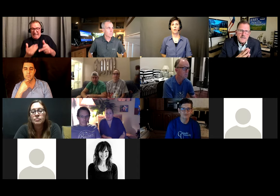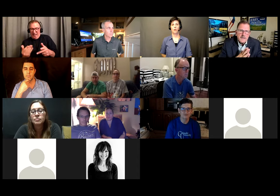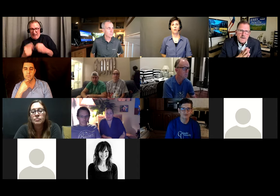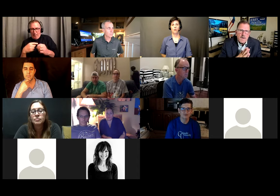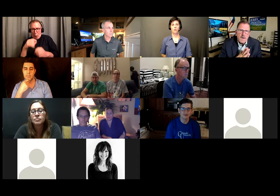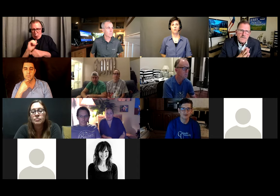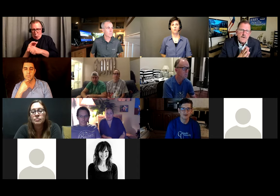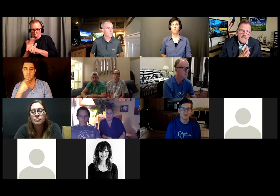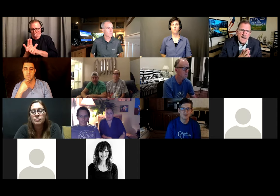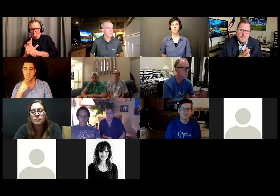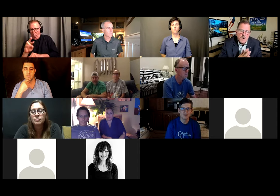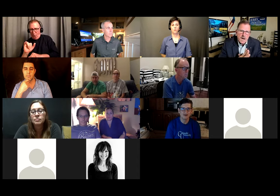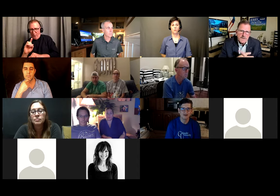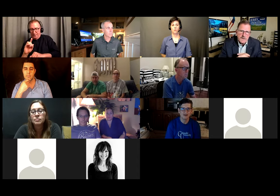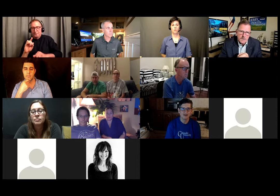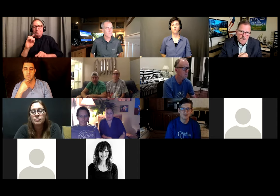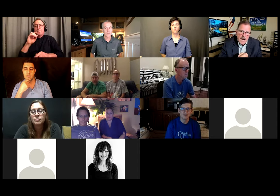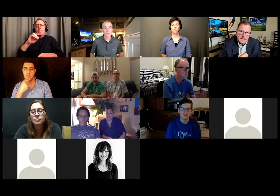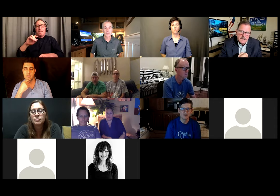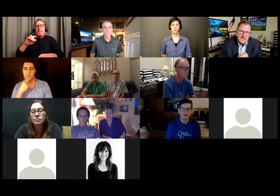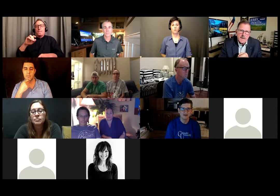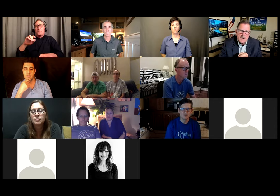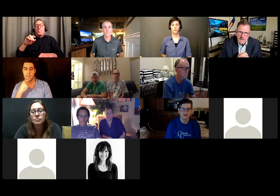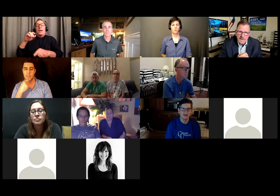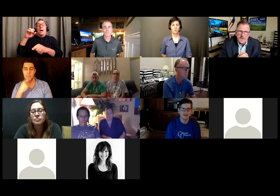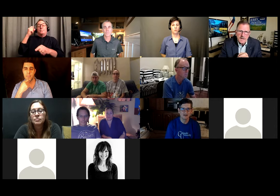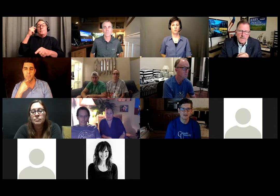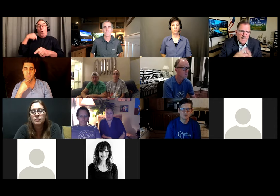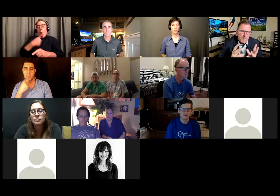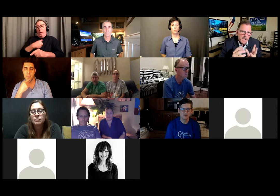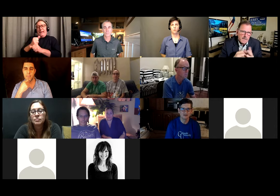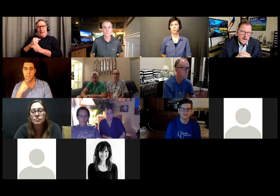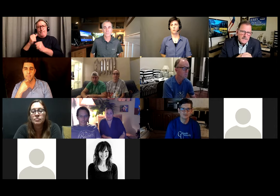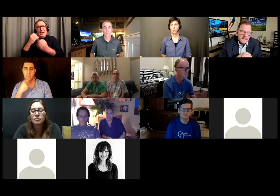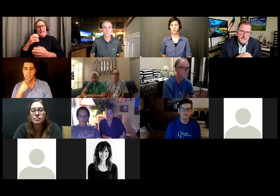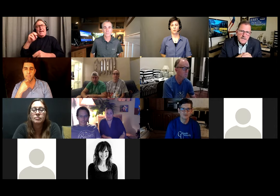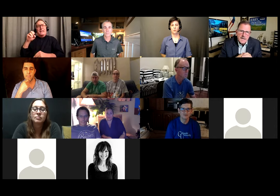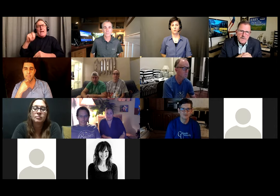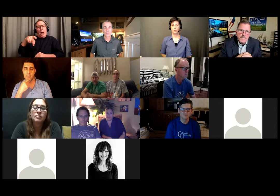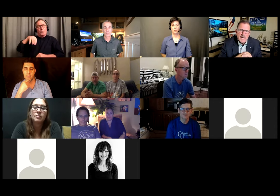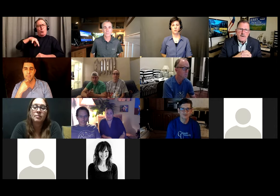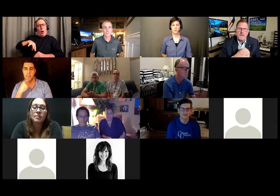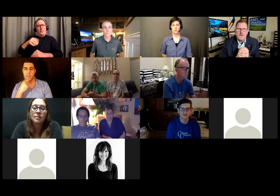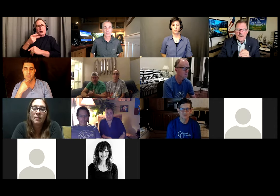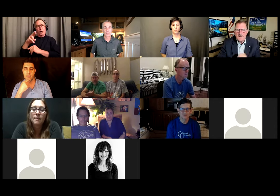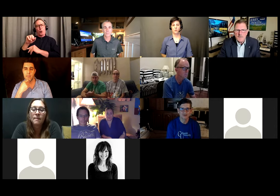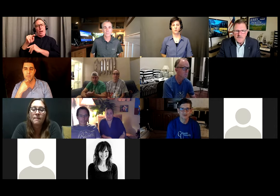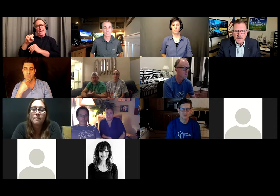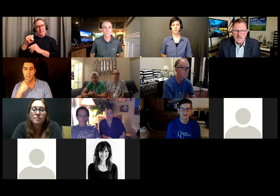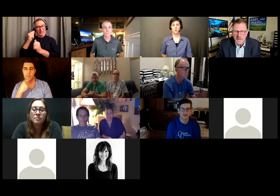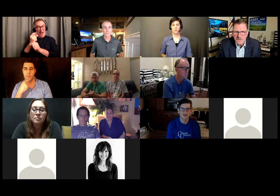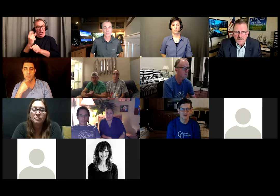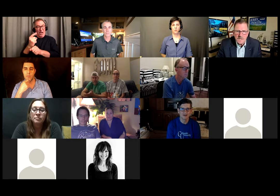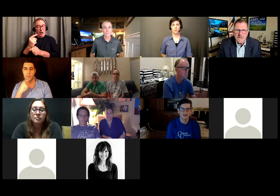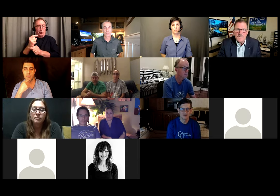met all of our nonprofit grants that we get every year, and we call block grants. We've met all of our nonprofit